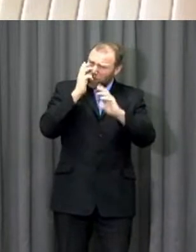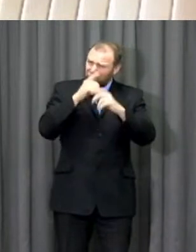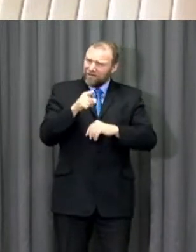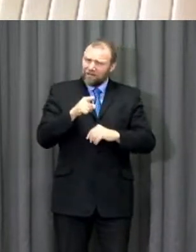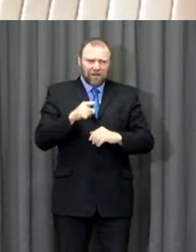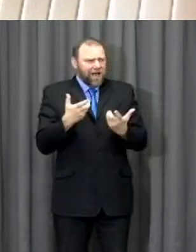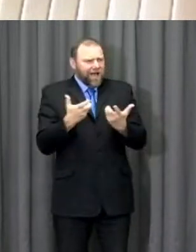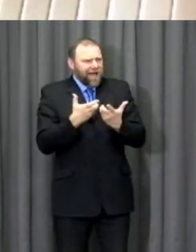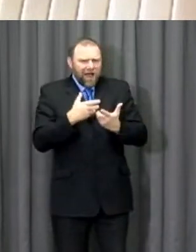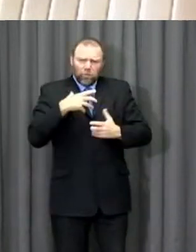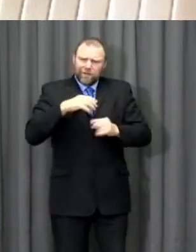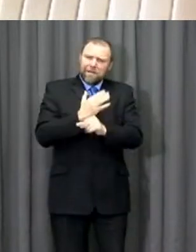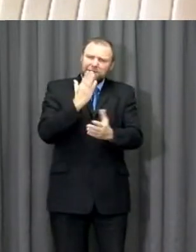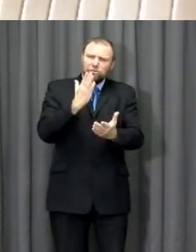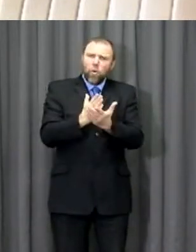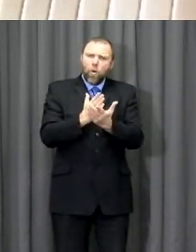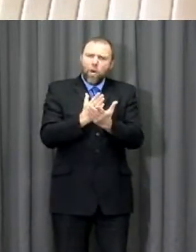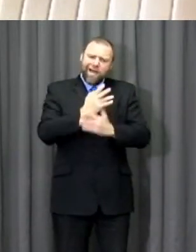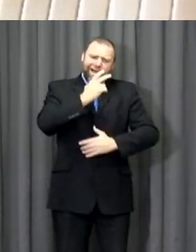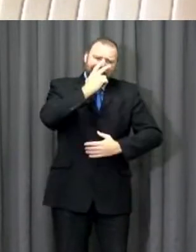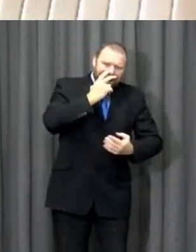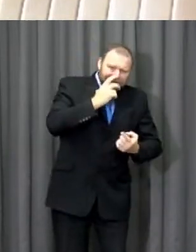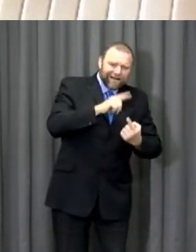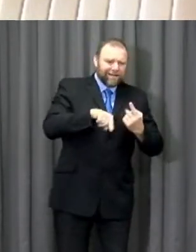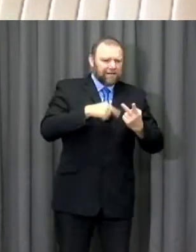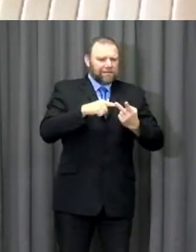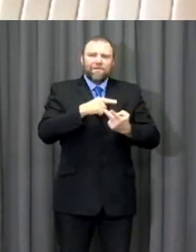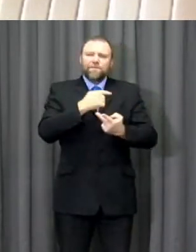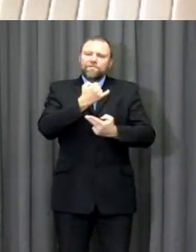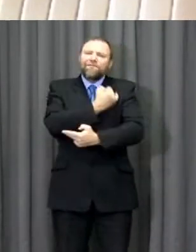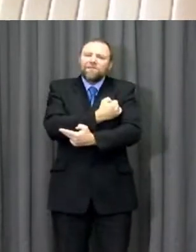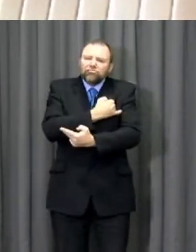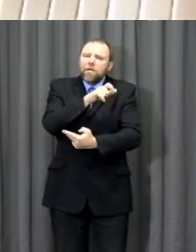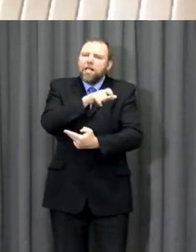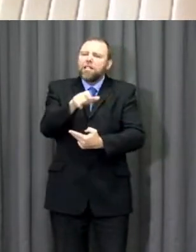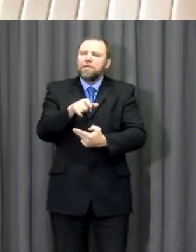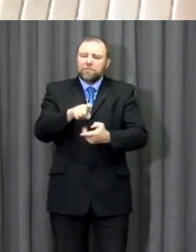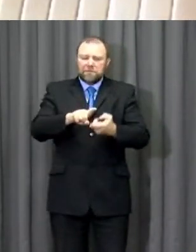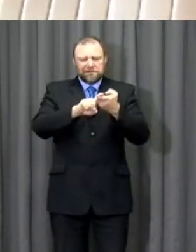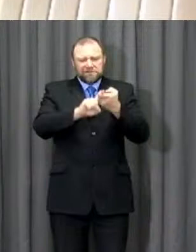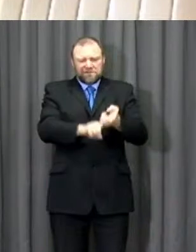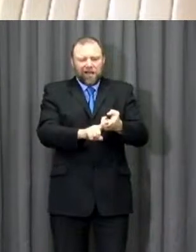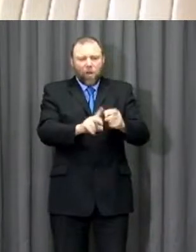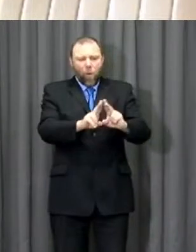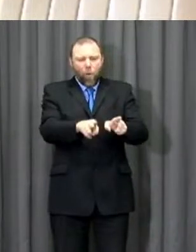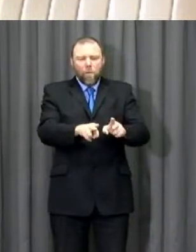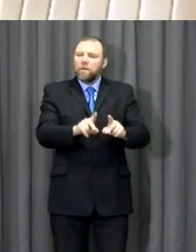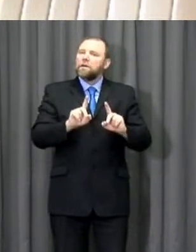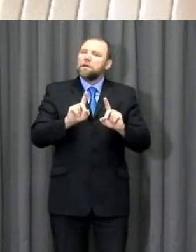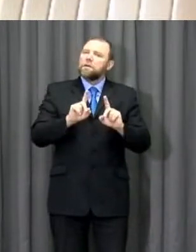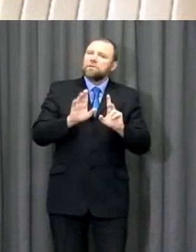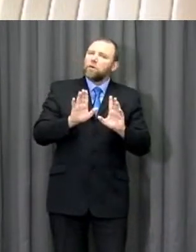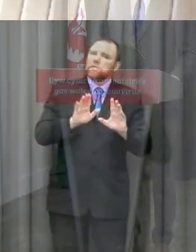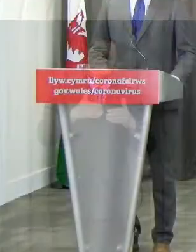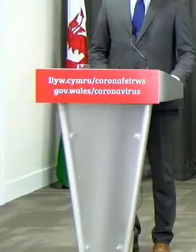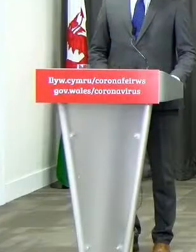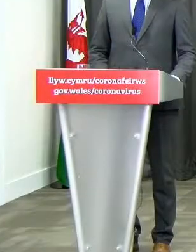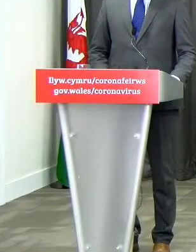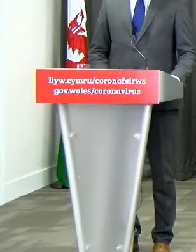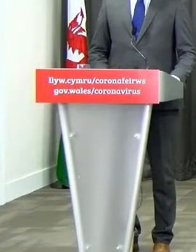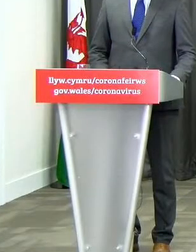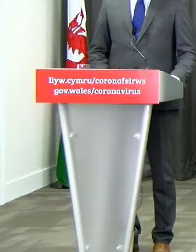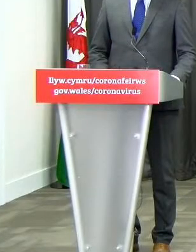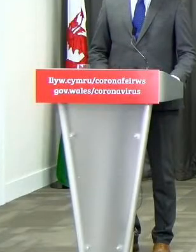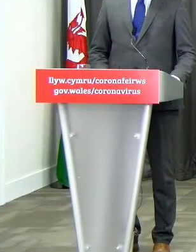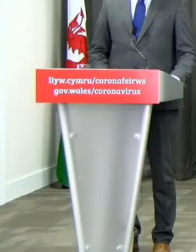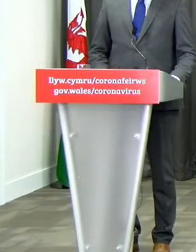now to make sure that elderly and vulnerable people who are housebound aren't left behind in the race to be vaccinated? Yes,